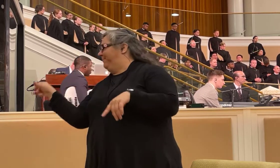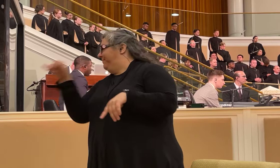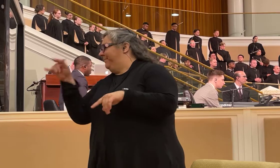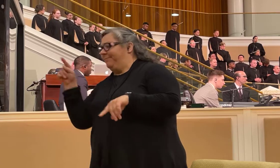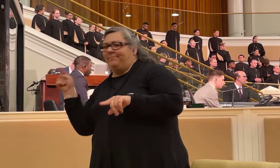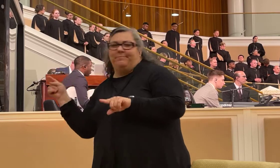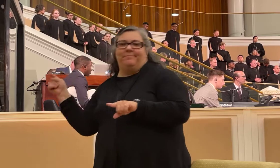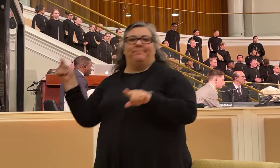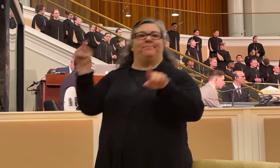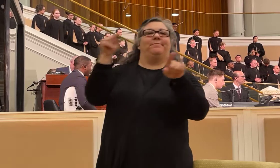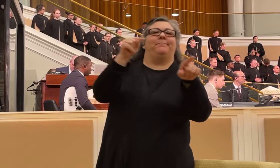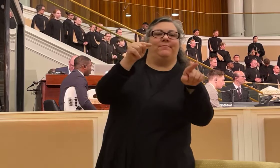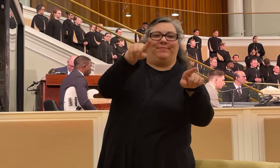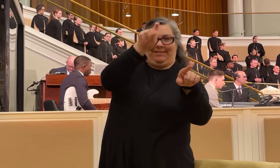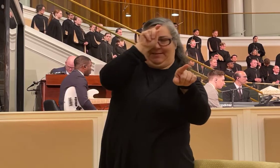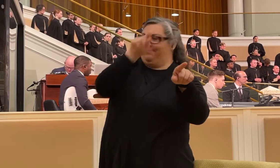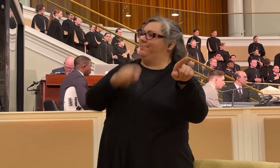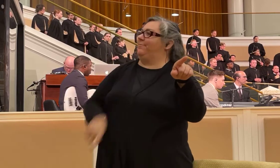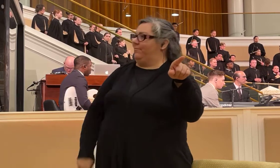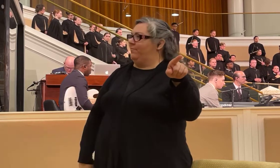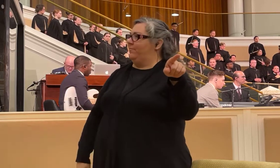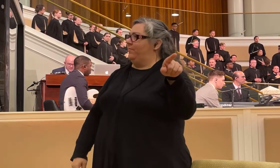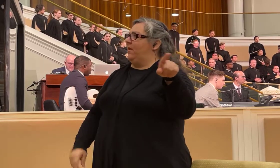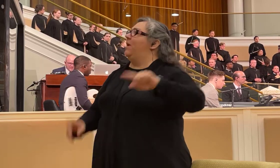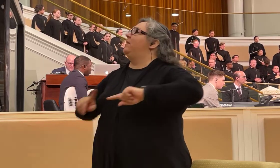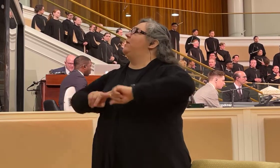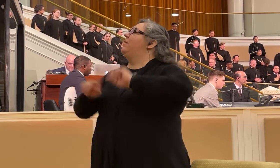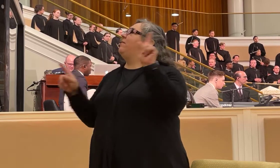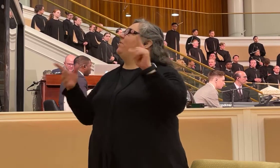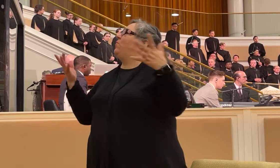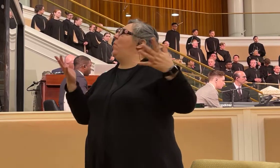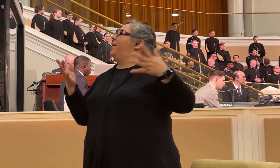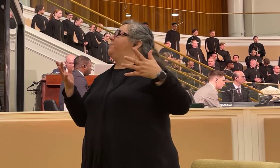the same place. That is Egypt.